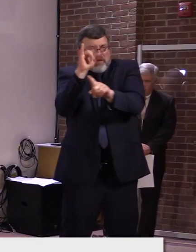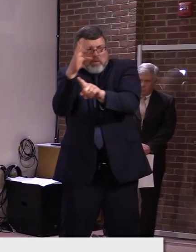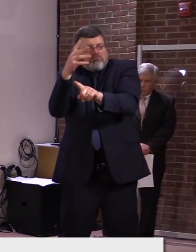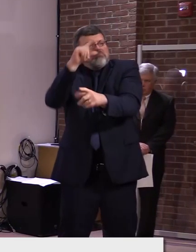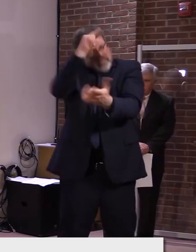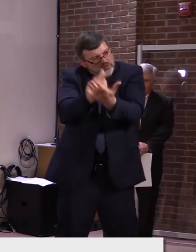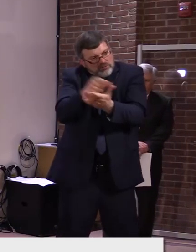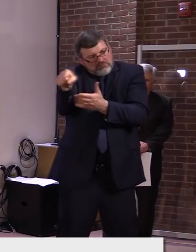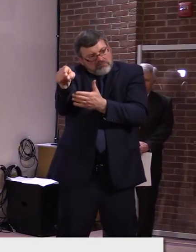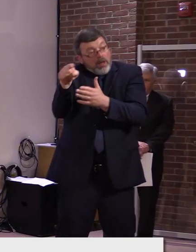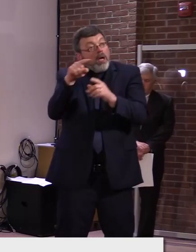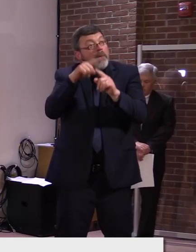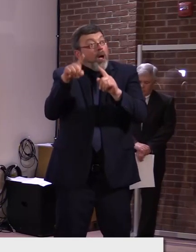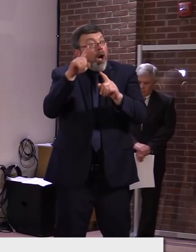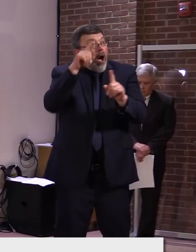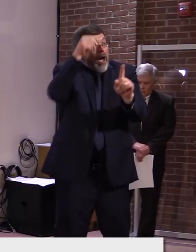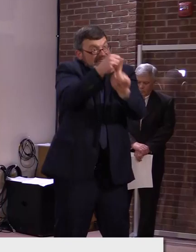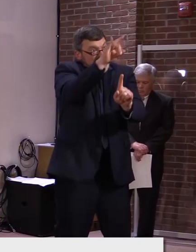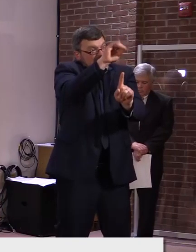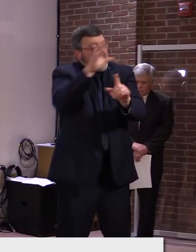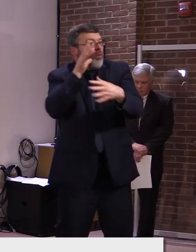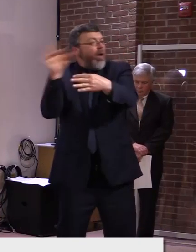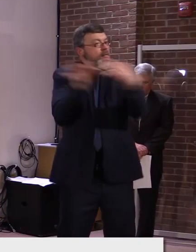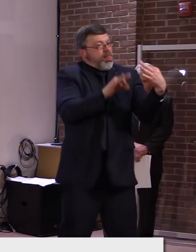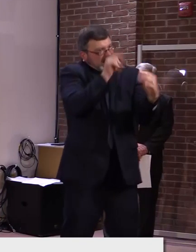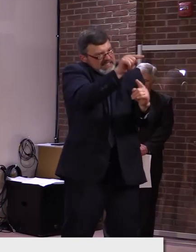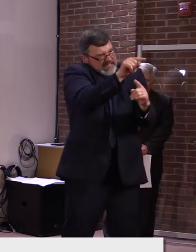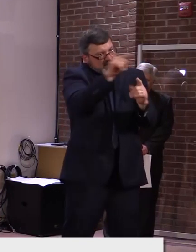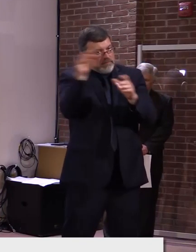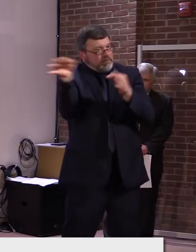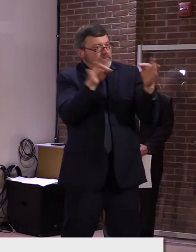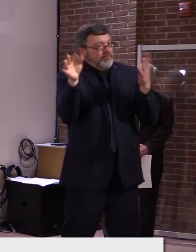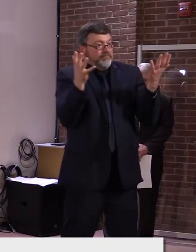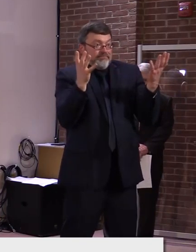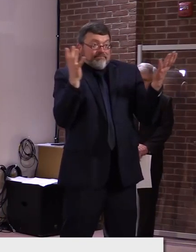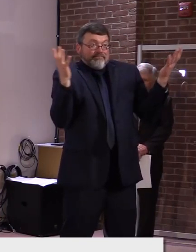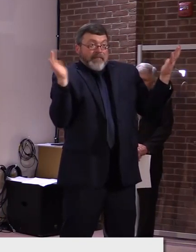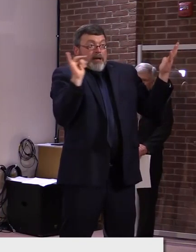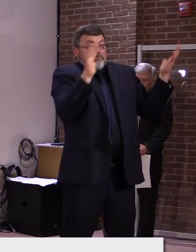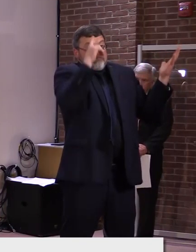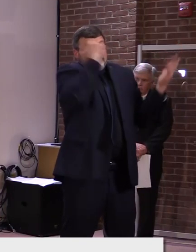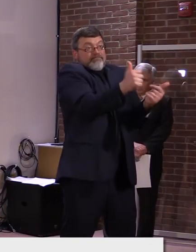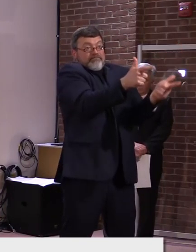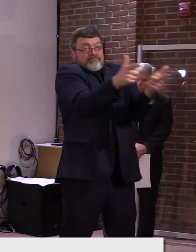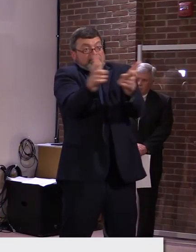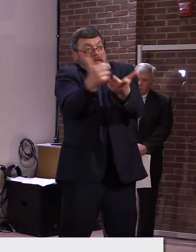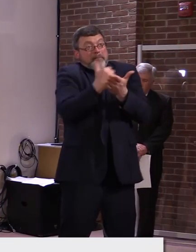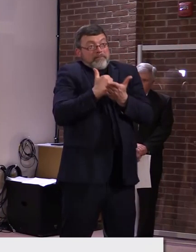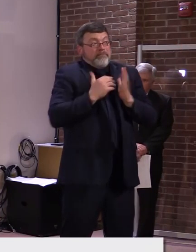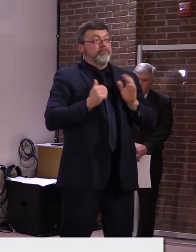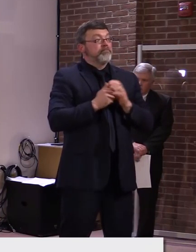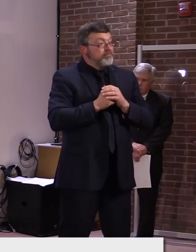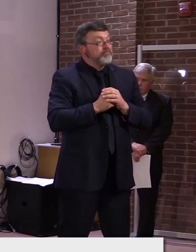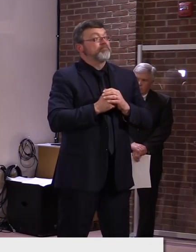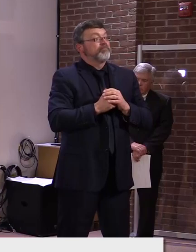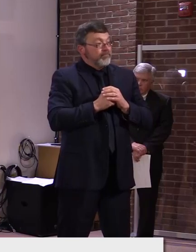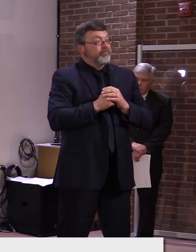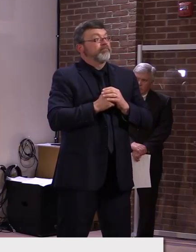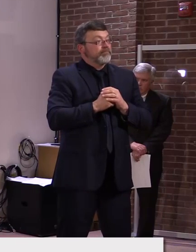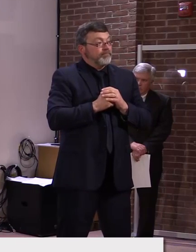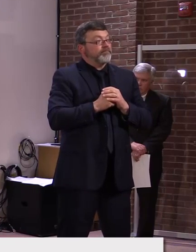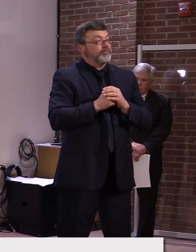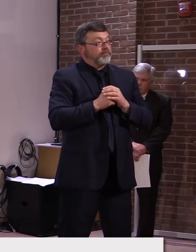To put this in perspective, right now, our 7-day average is about 2,500, which